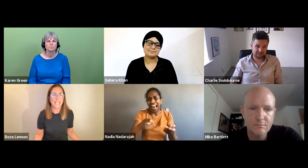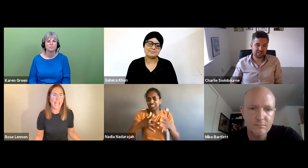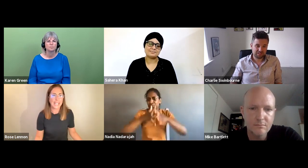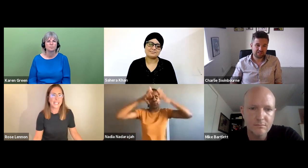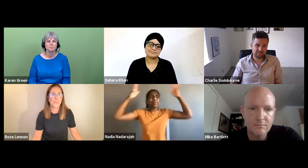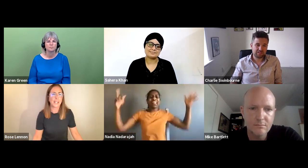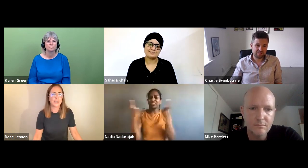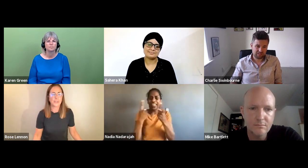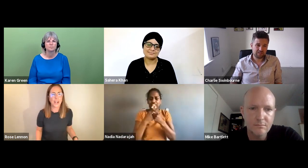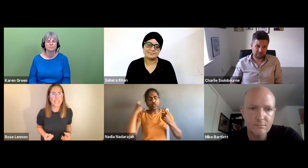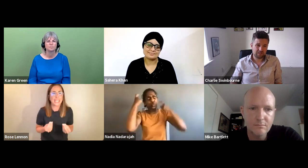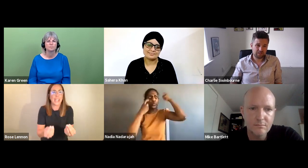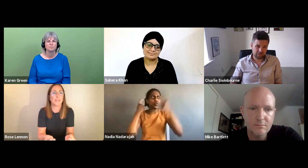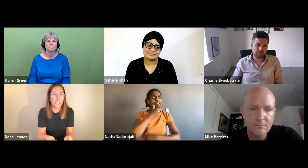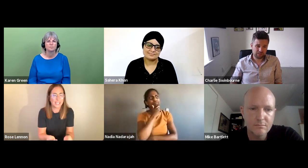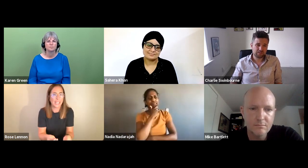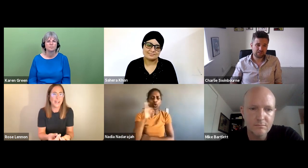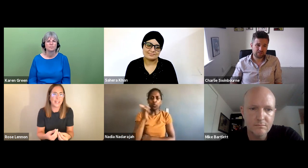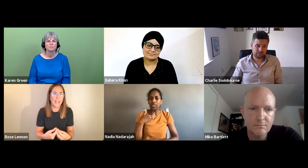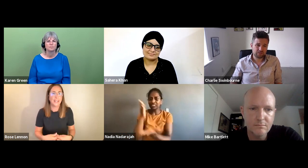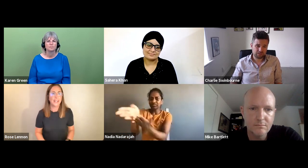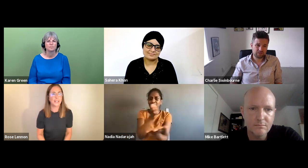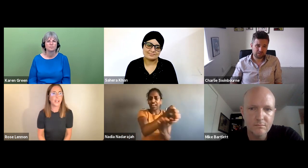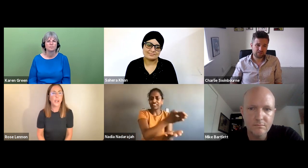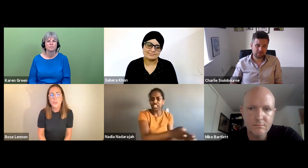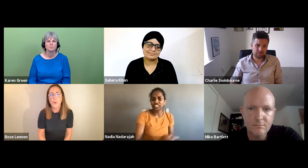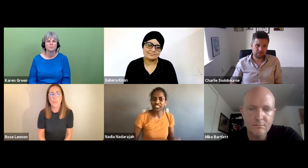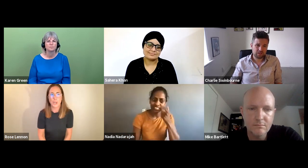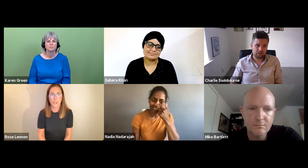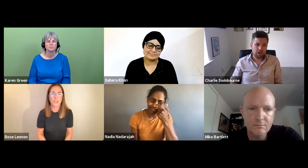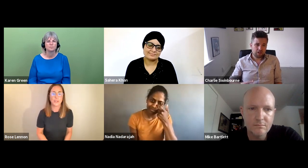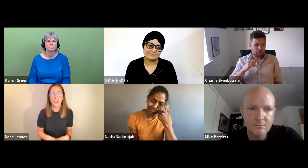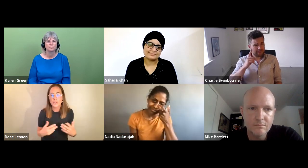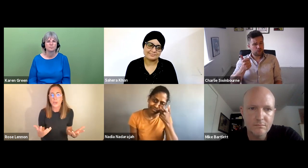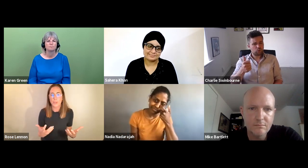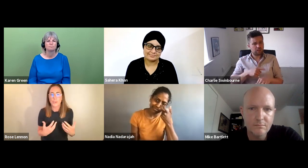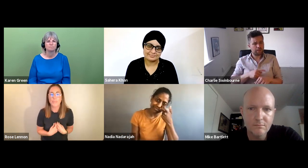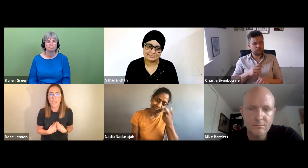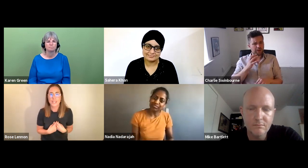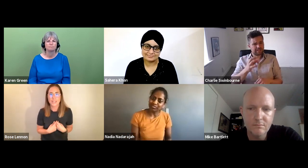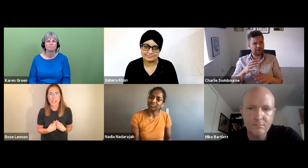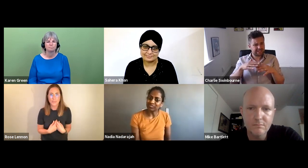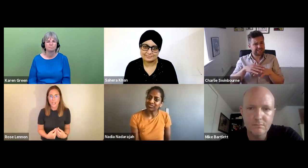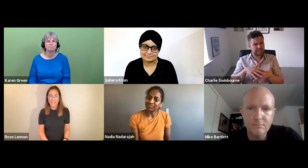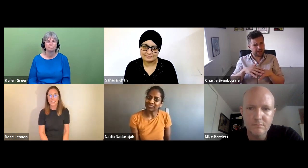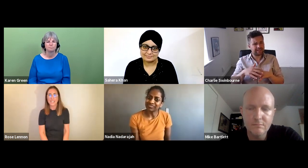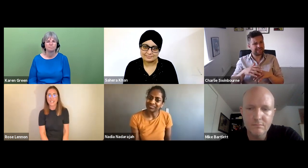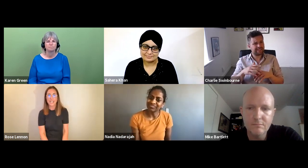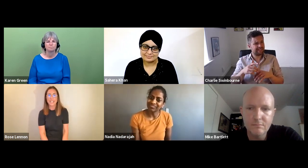I guess, when you're trying to get your writing out there. So who do I approach? Who do I approach with my diverse